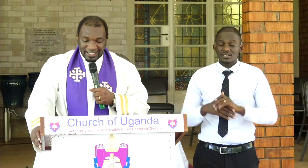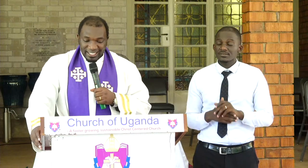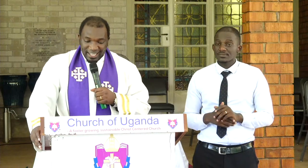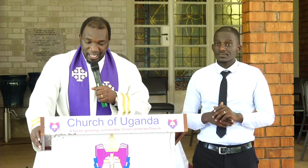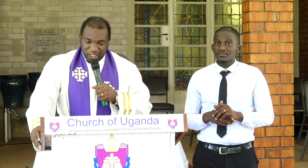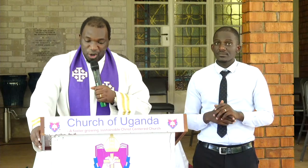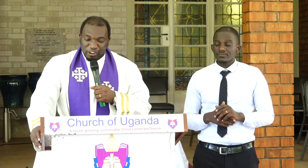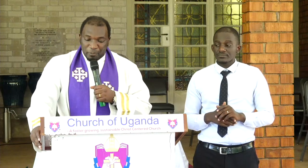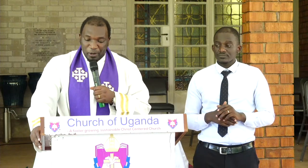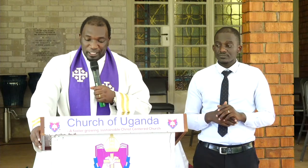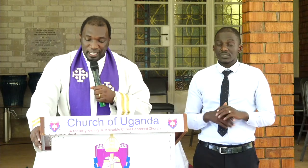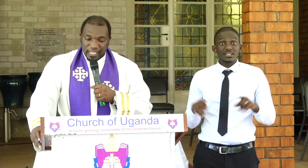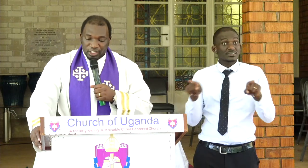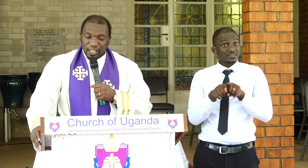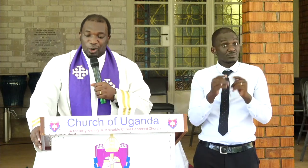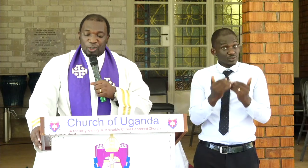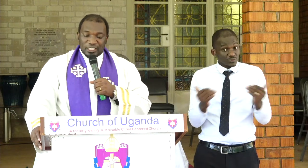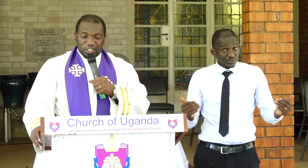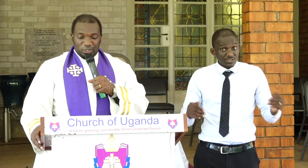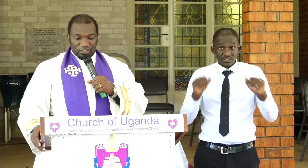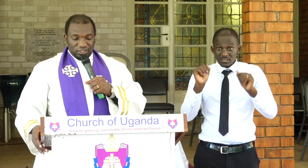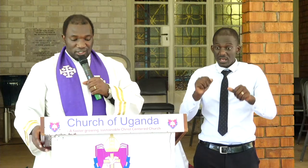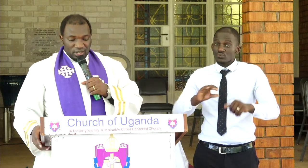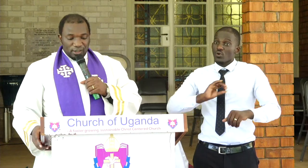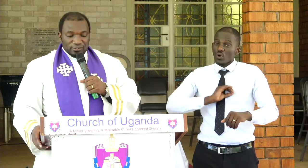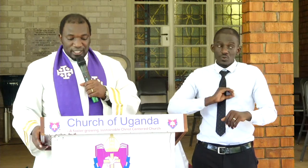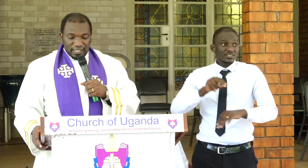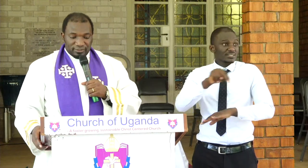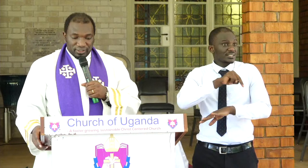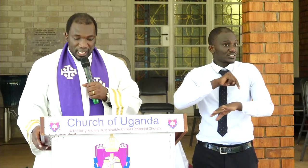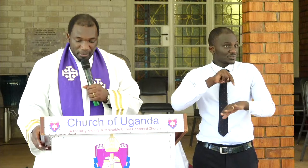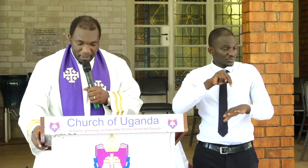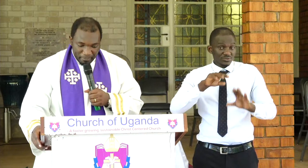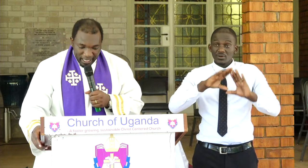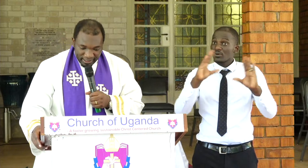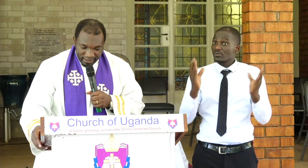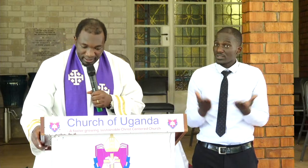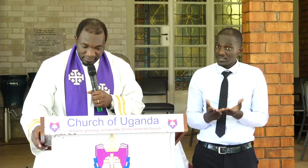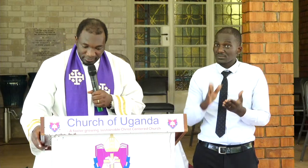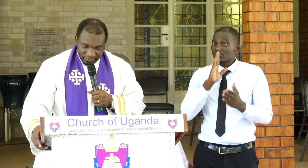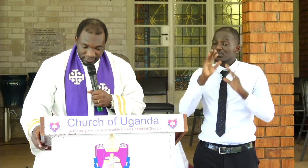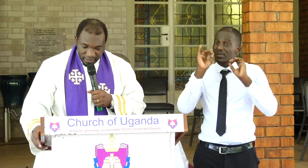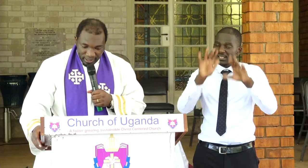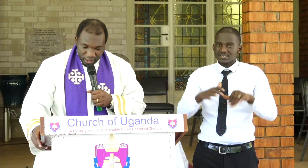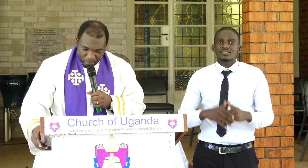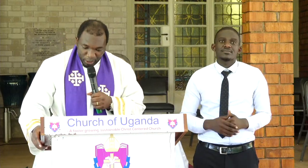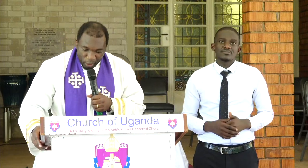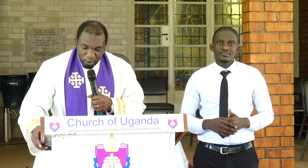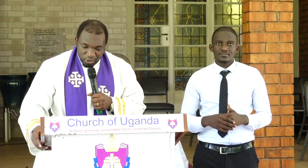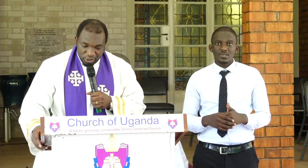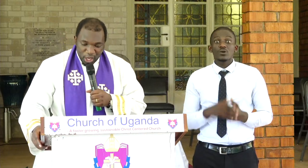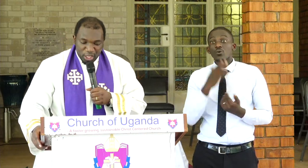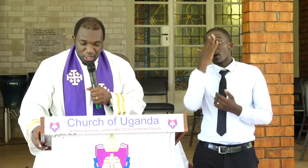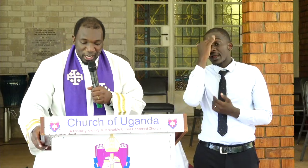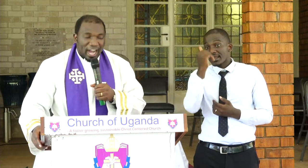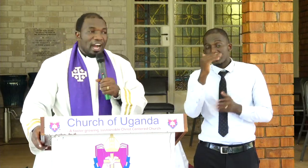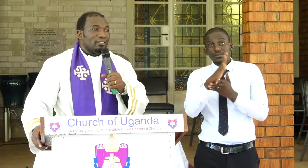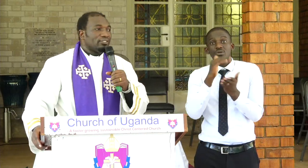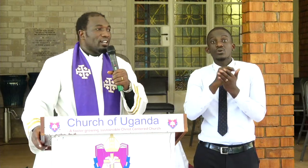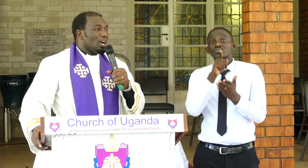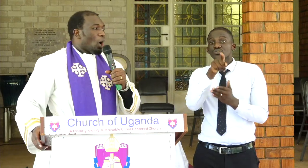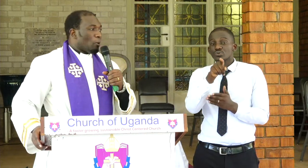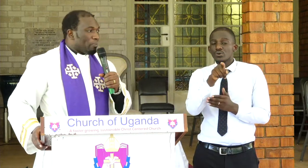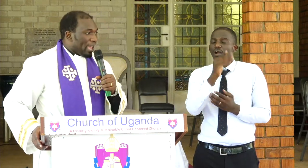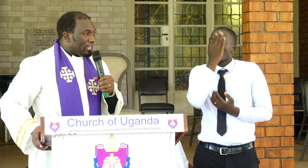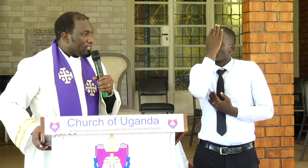Hallelujah. And in your offspring shall all nations of the earth be blessed, because you